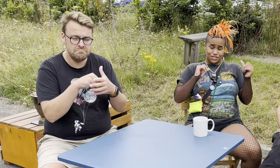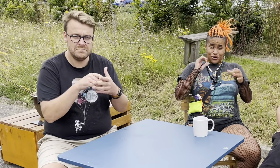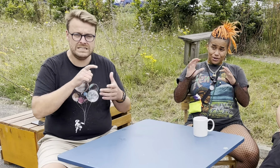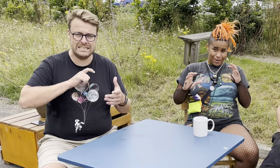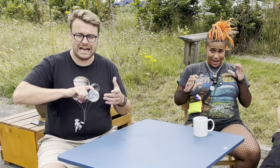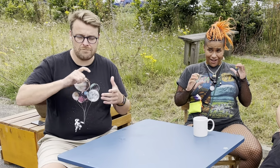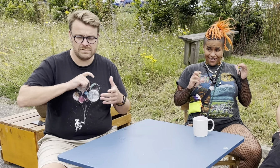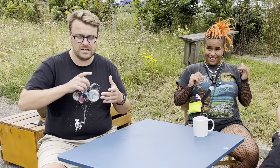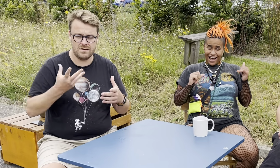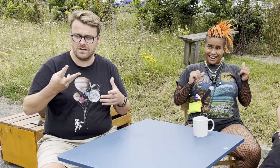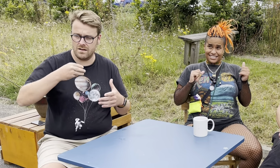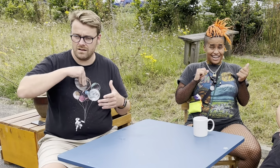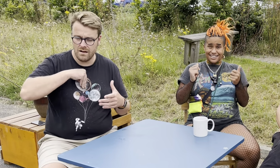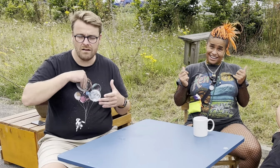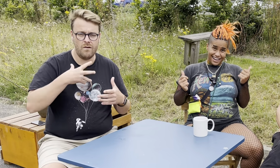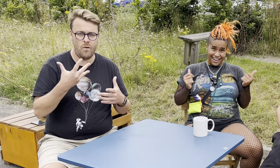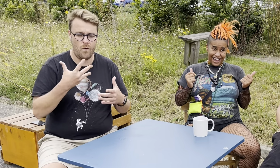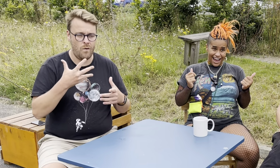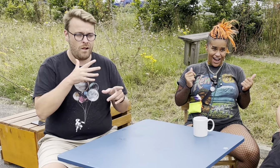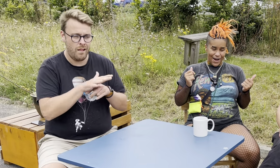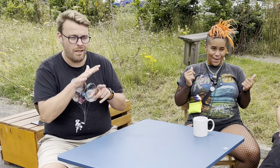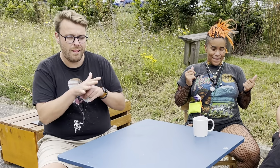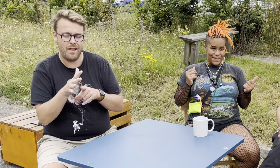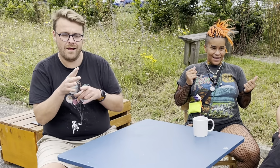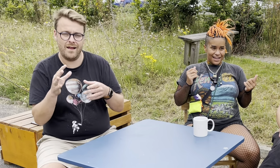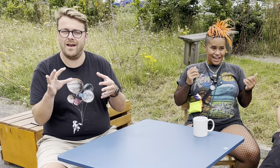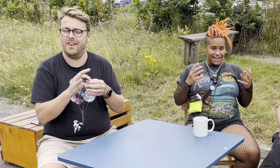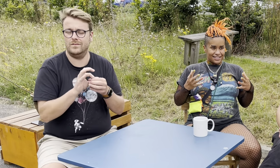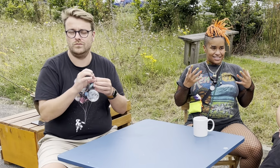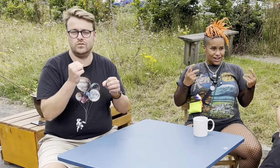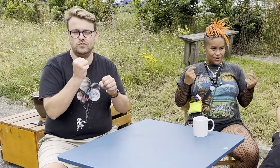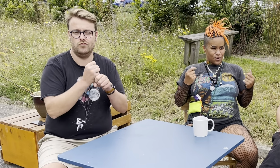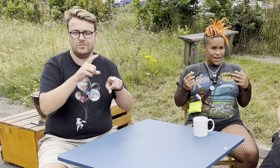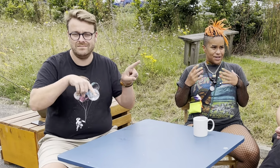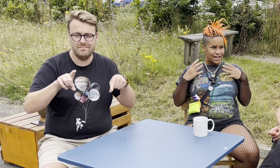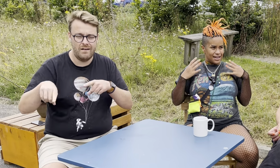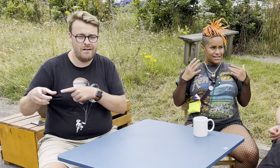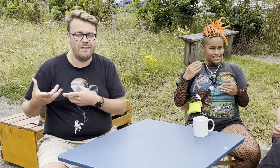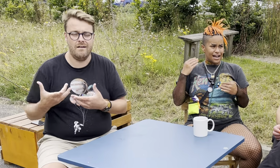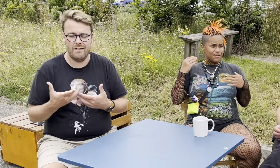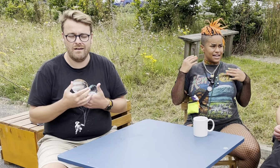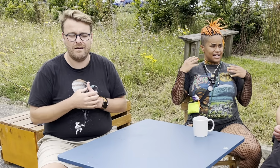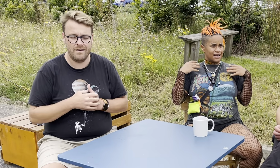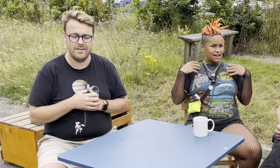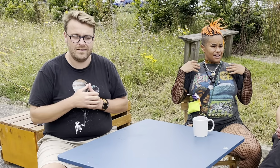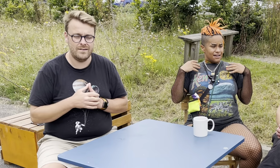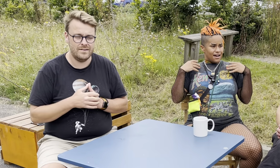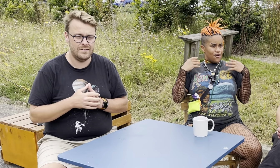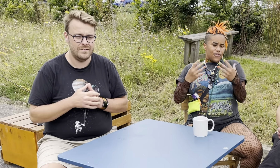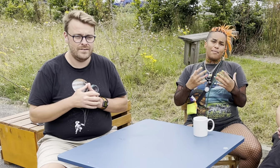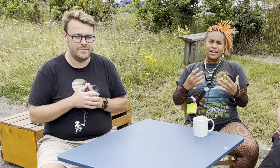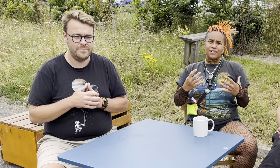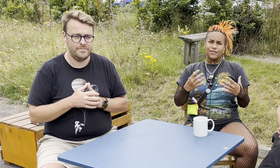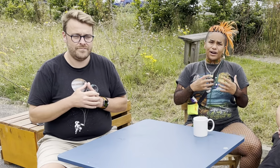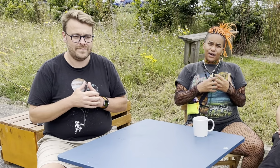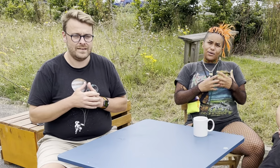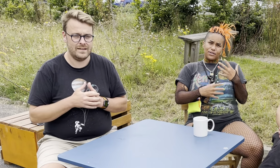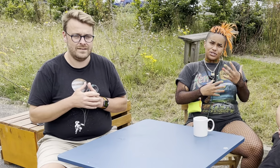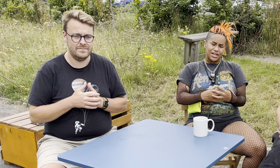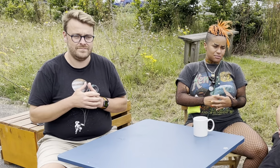joke about gender in this kind of way that is like really affirming for all of the trans